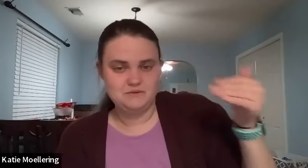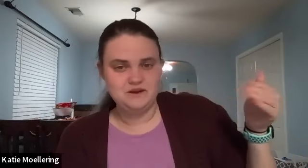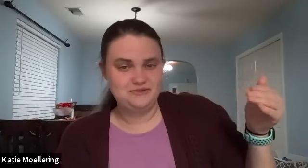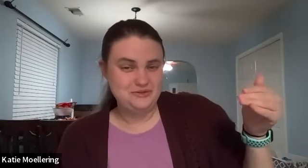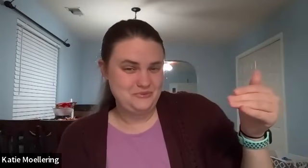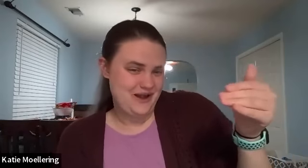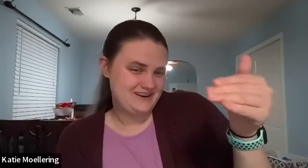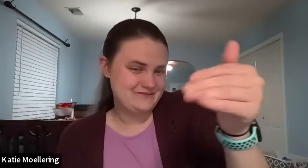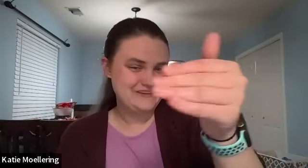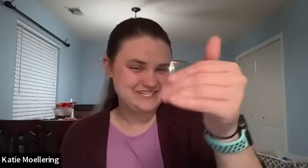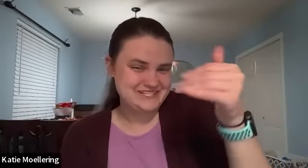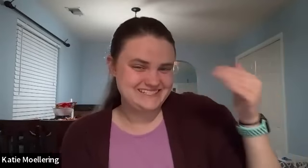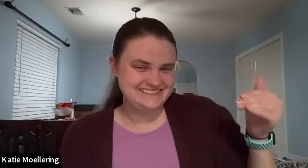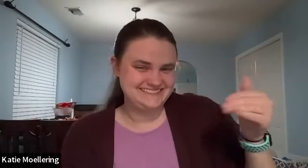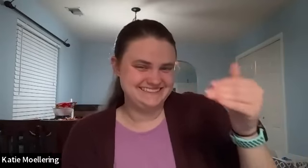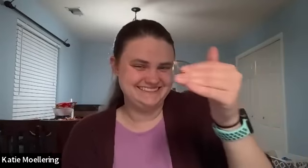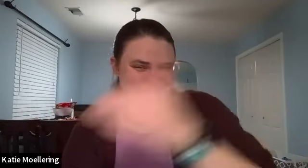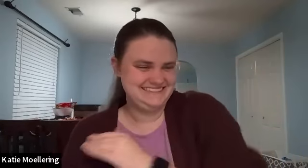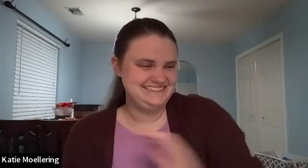swimming all through the water. Fish.